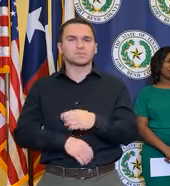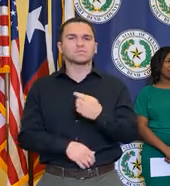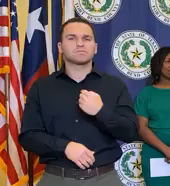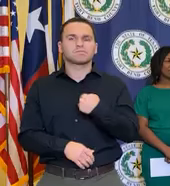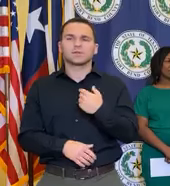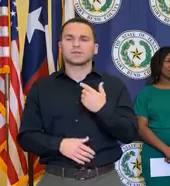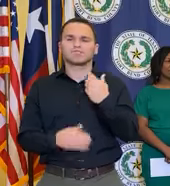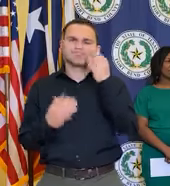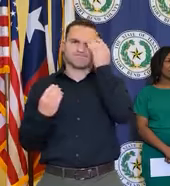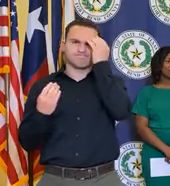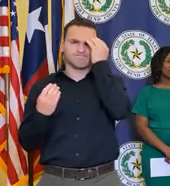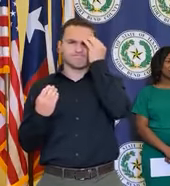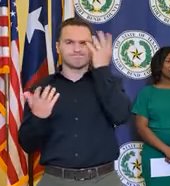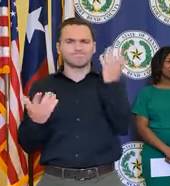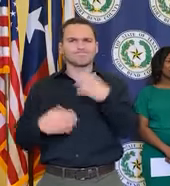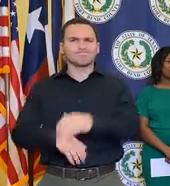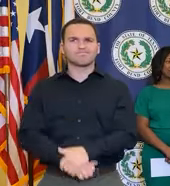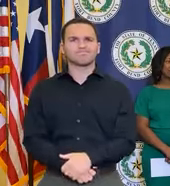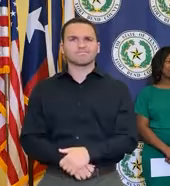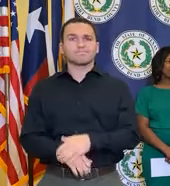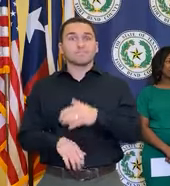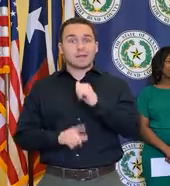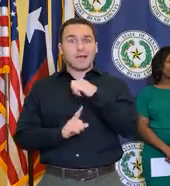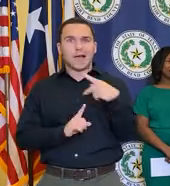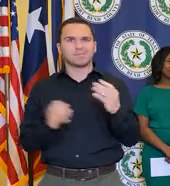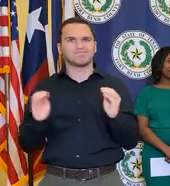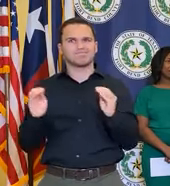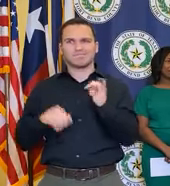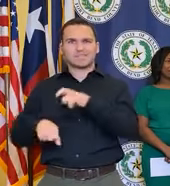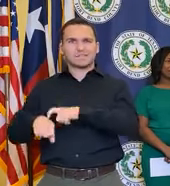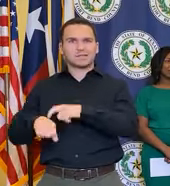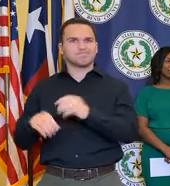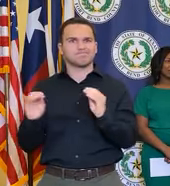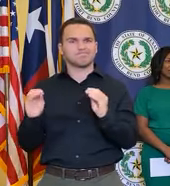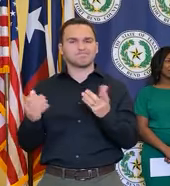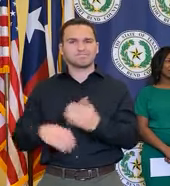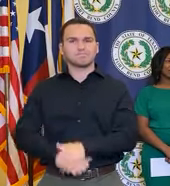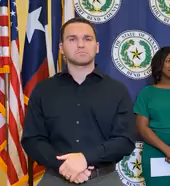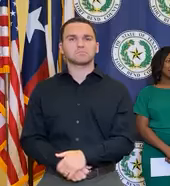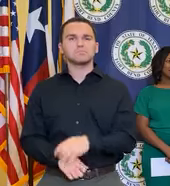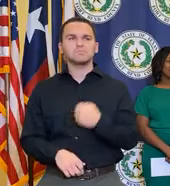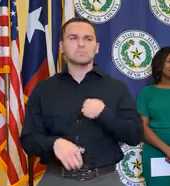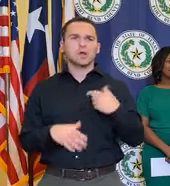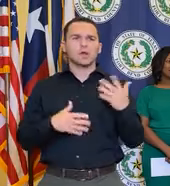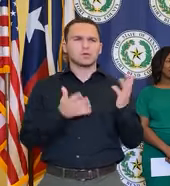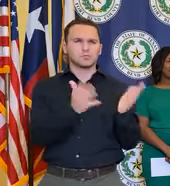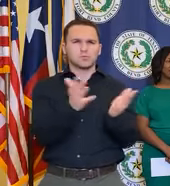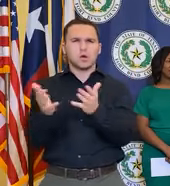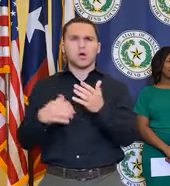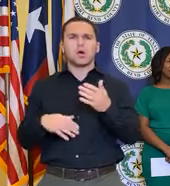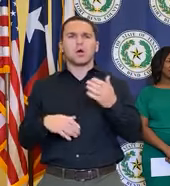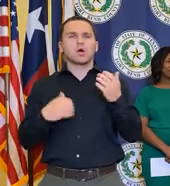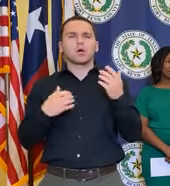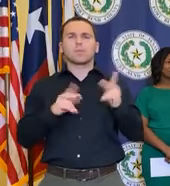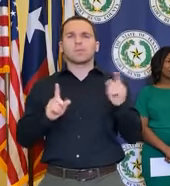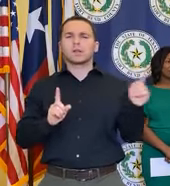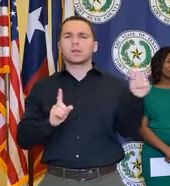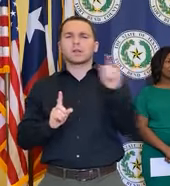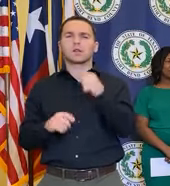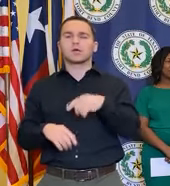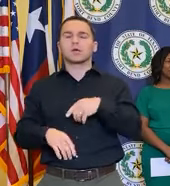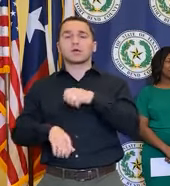we didn't have an app at the time. And also, I was thinking when I talked to people and so many complaints I heard from our